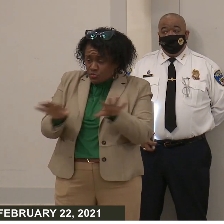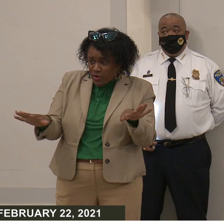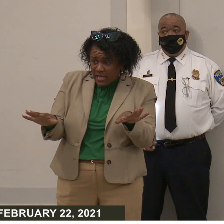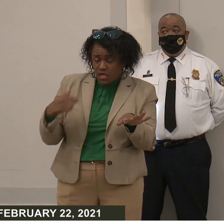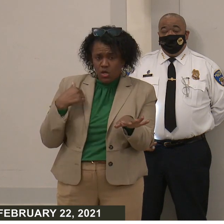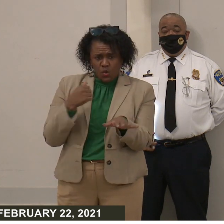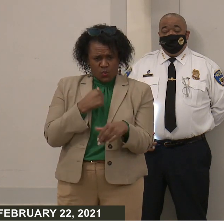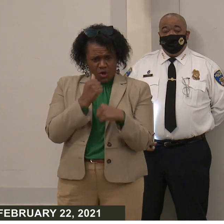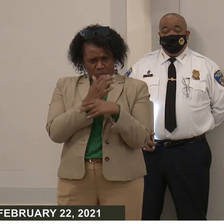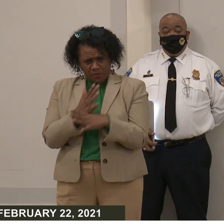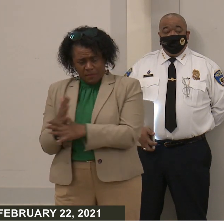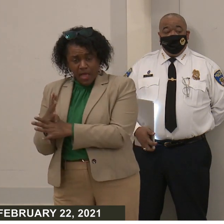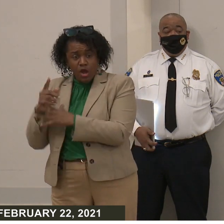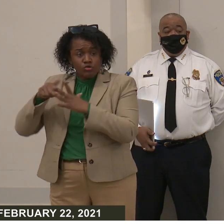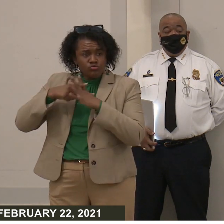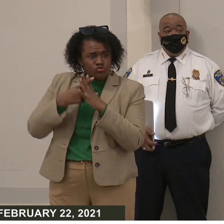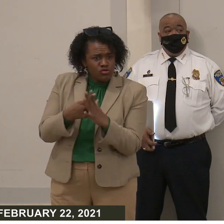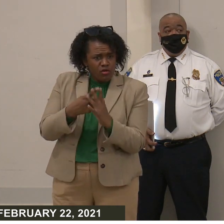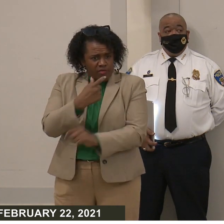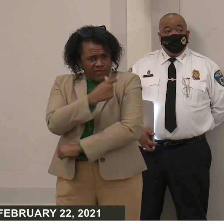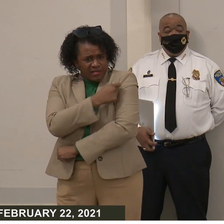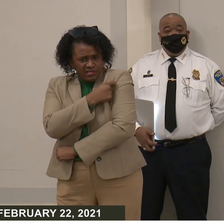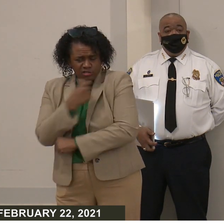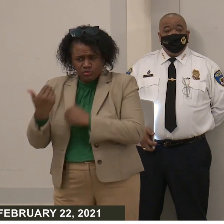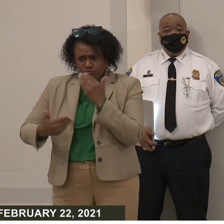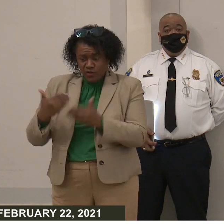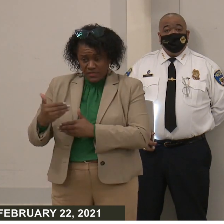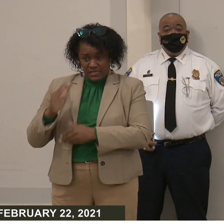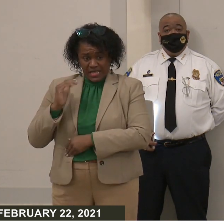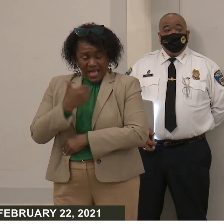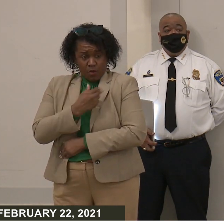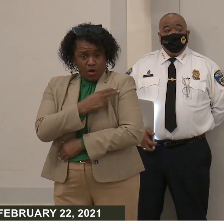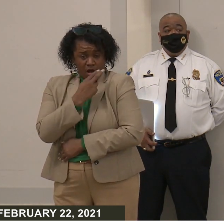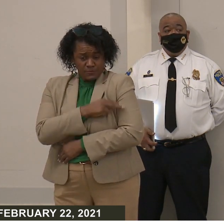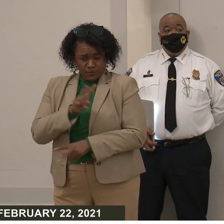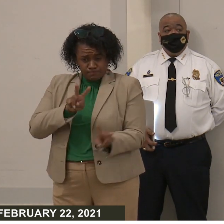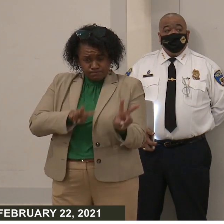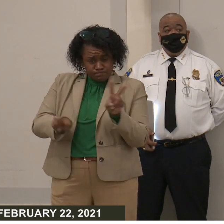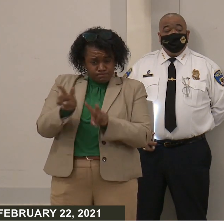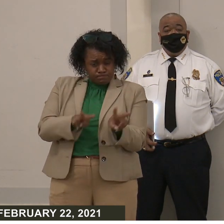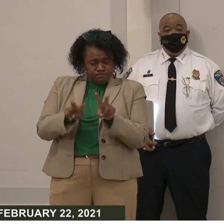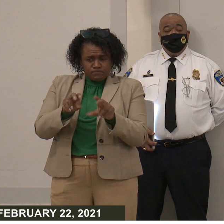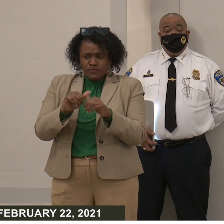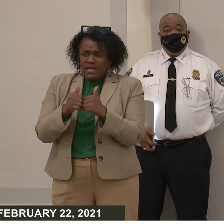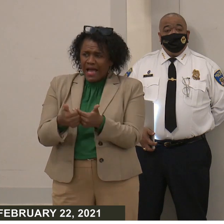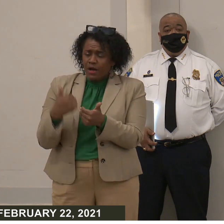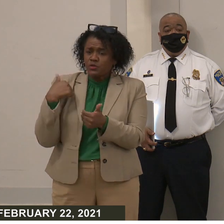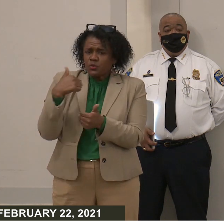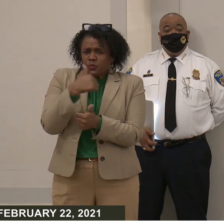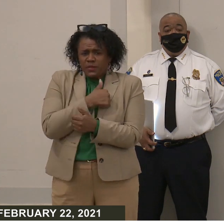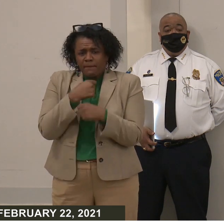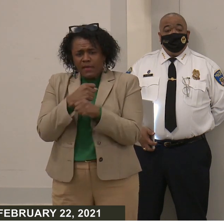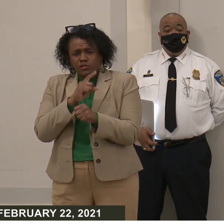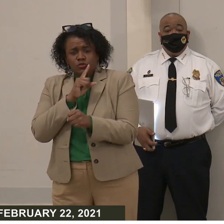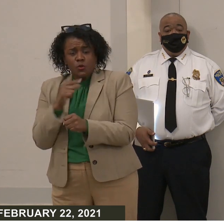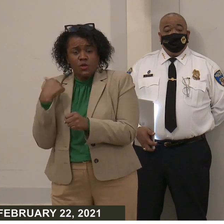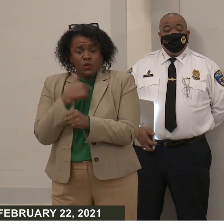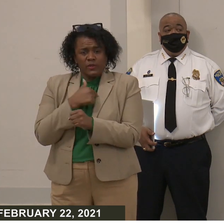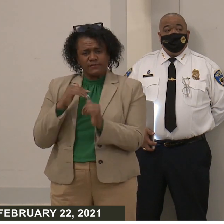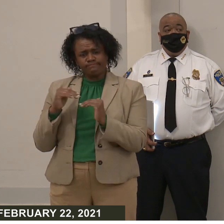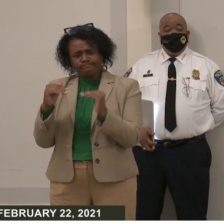to begin the vaccination process, Ascension looked closely at how best to justly, ethically,